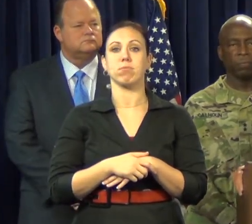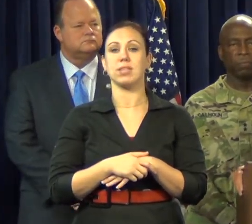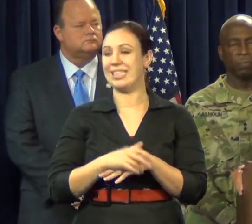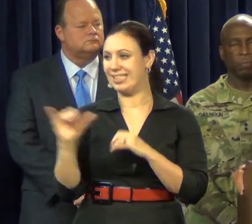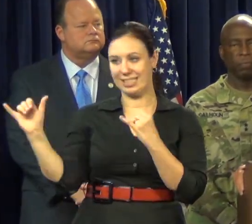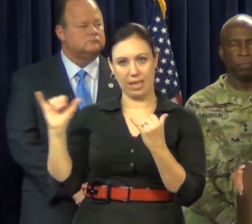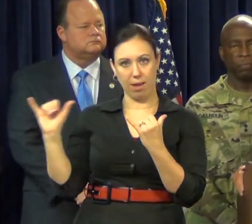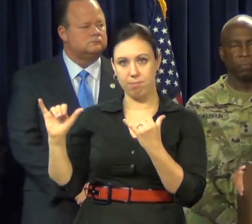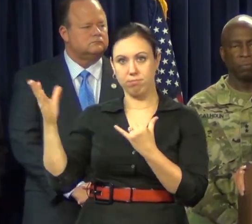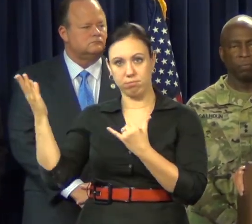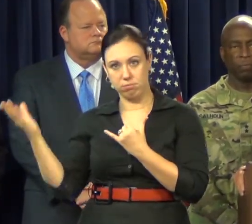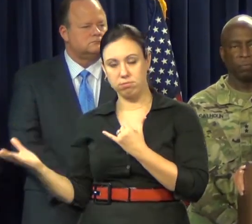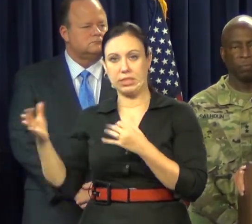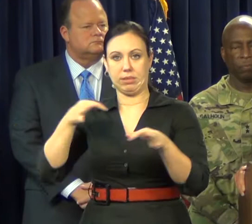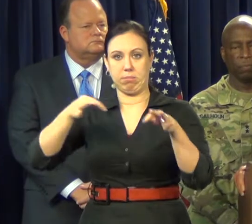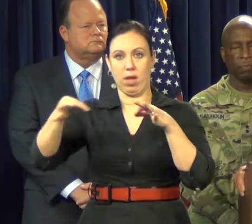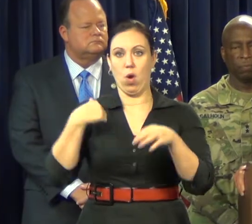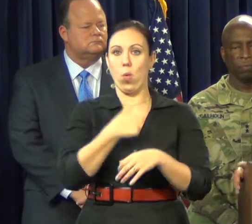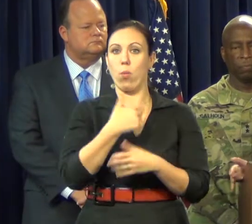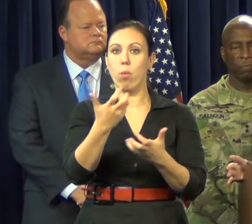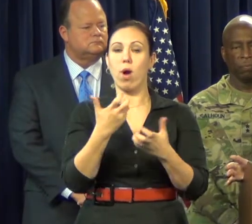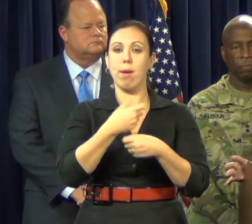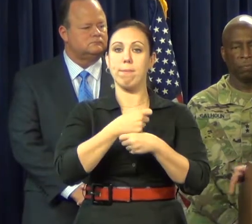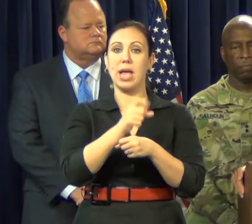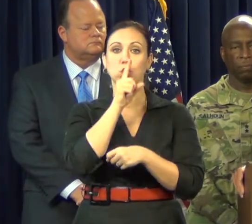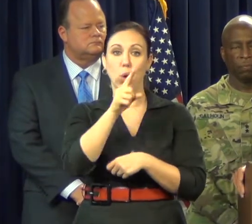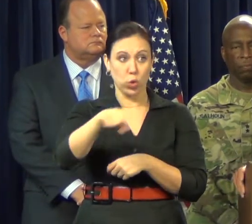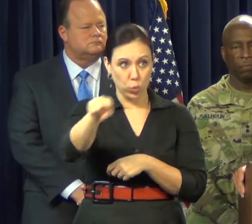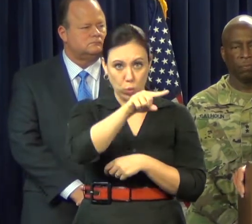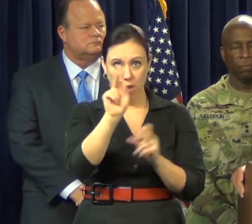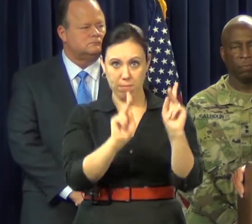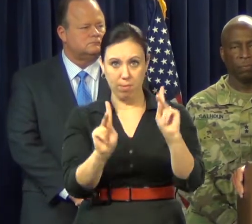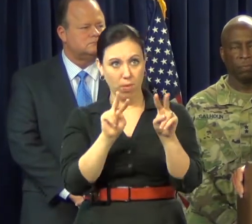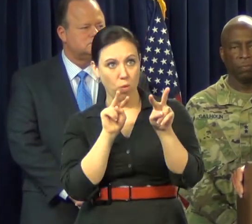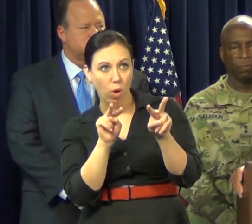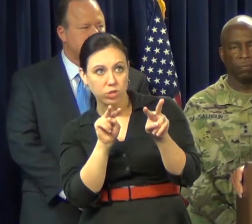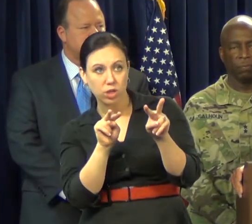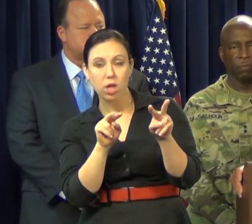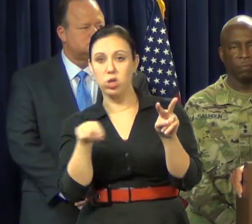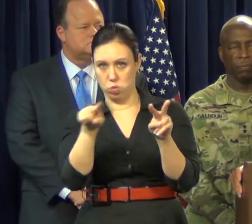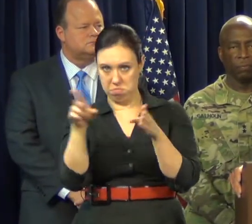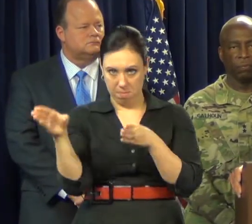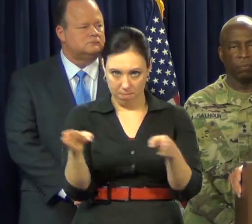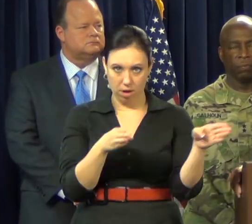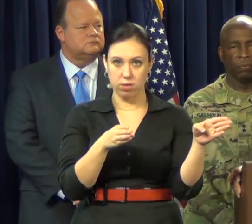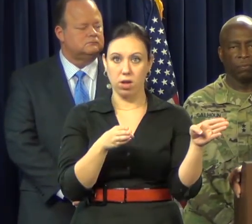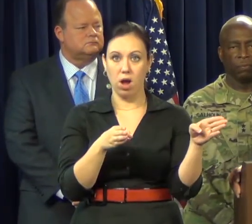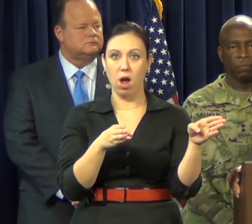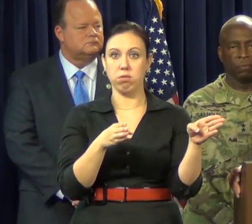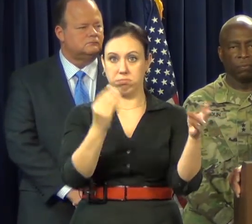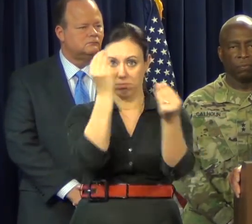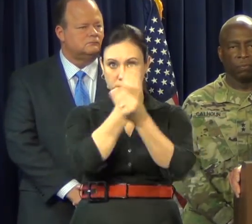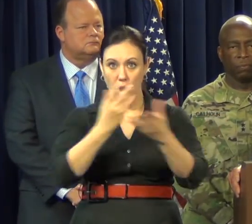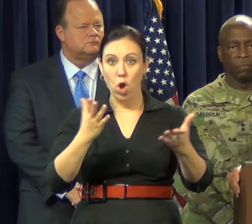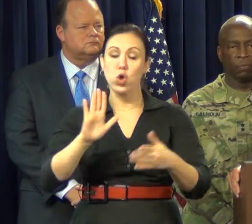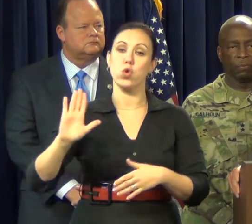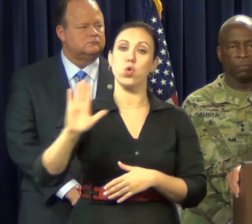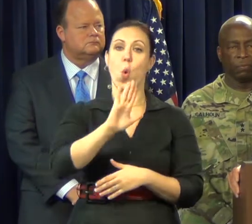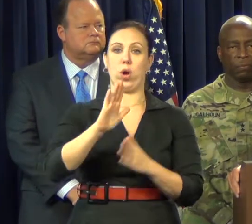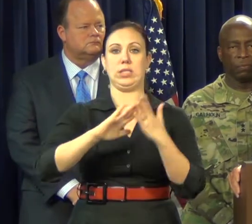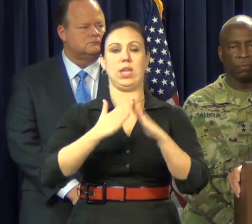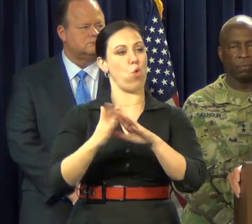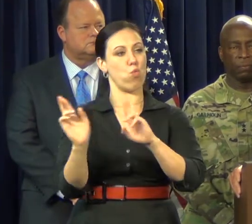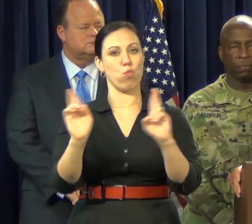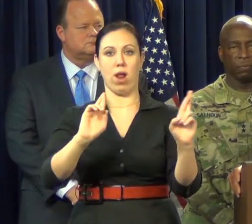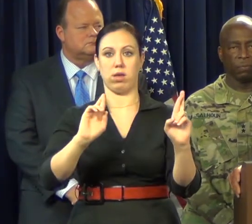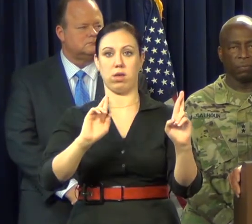of what the governor said, and that we want to make sure that the people that are watching, that you're prepared. I want you to know that your city is ready for